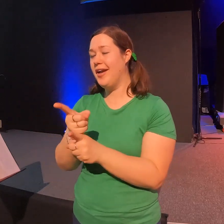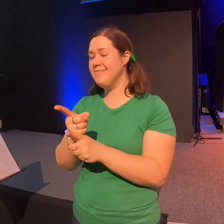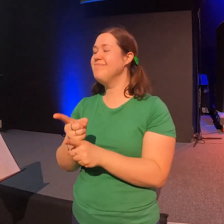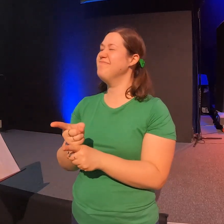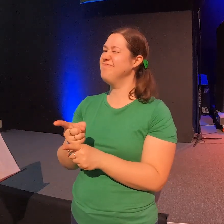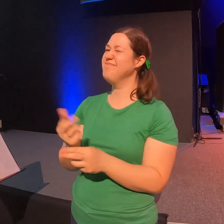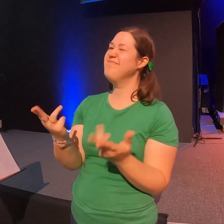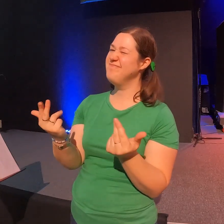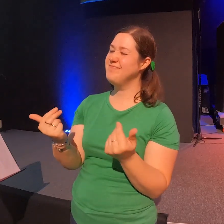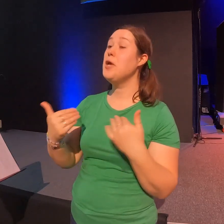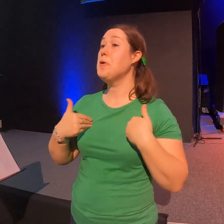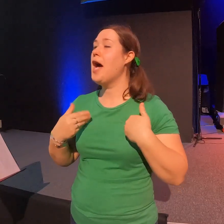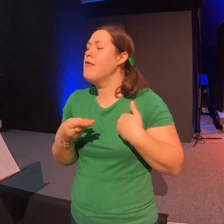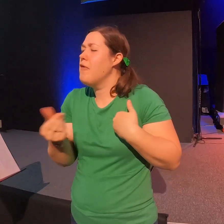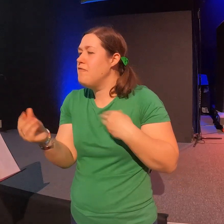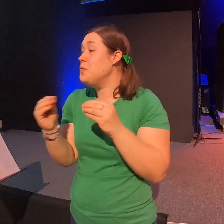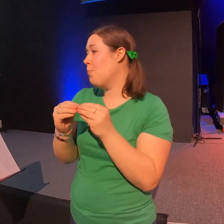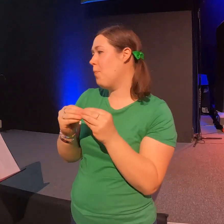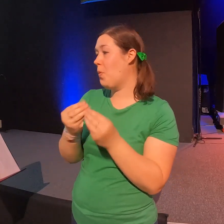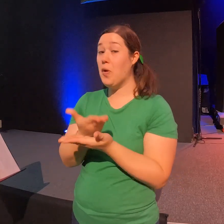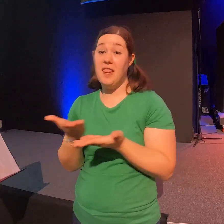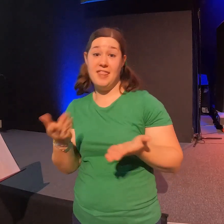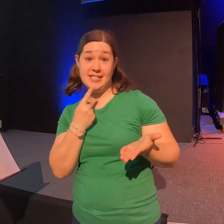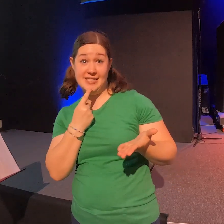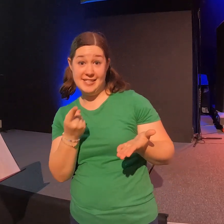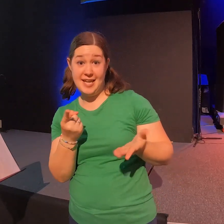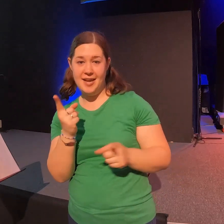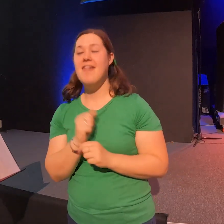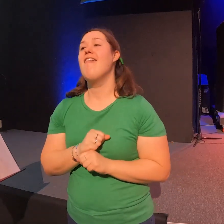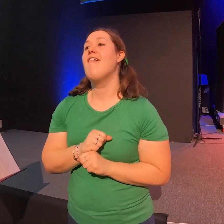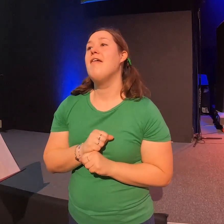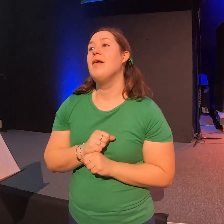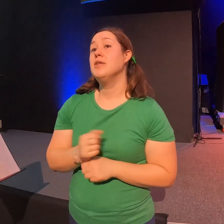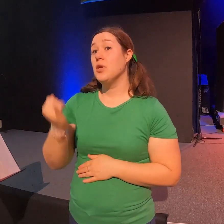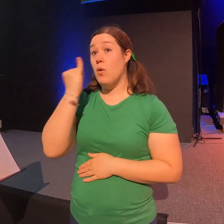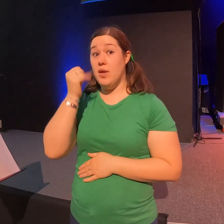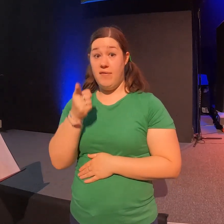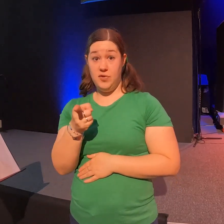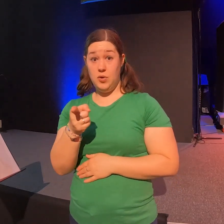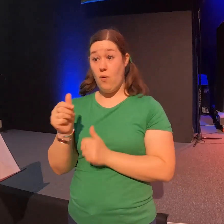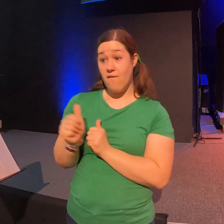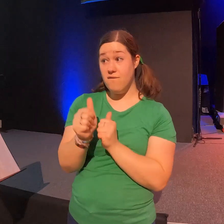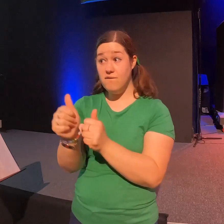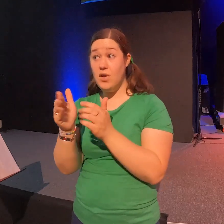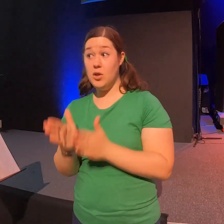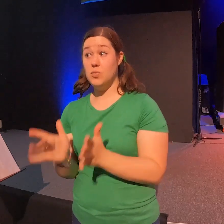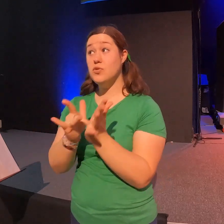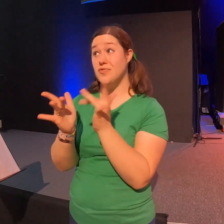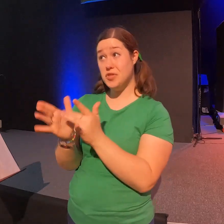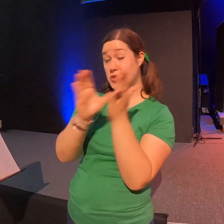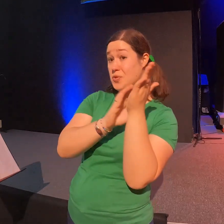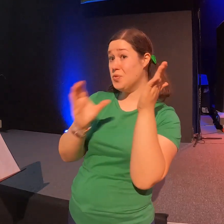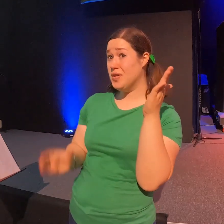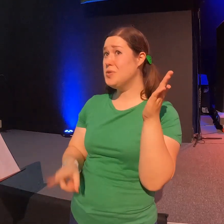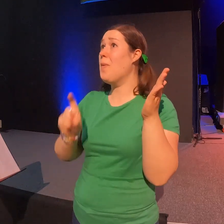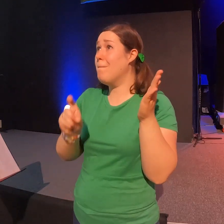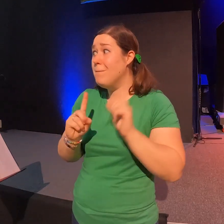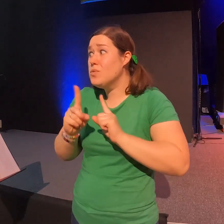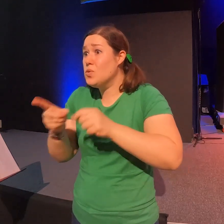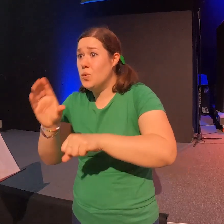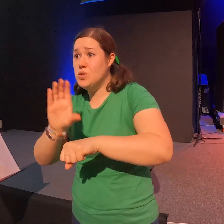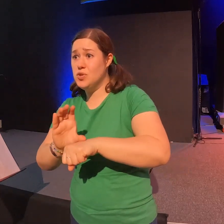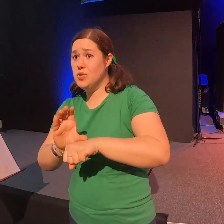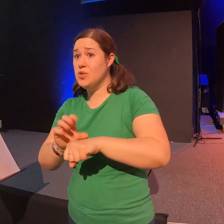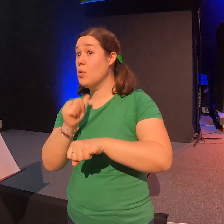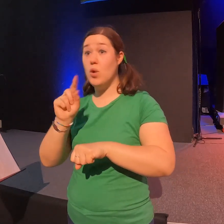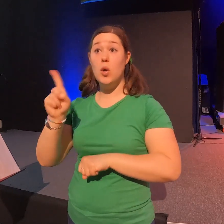Well, I have a few more things to say, you know. If you're a follower of Jesus Christ, you must go to church. In fact, not only must